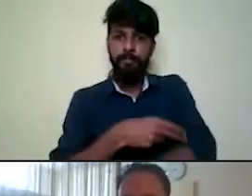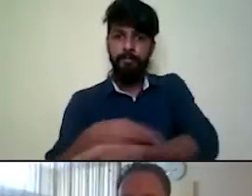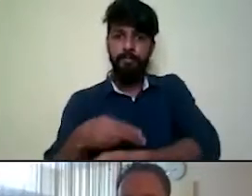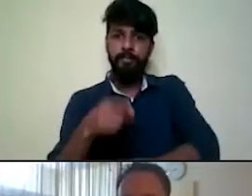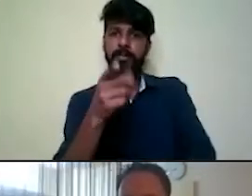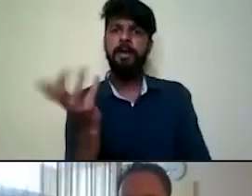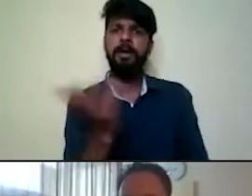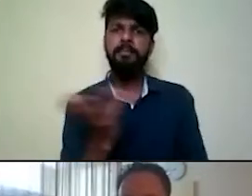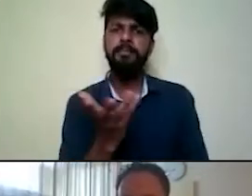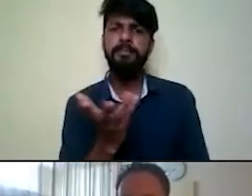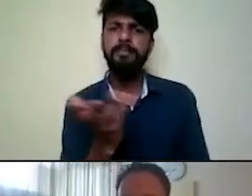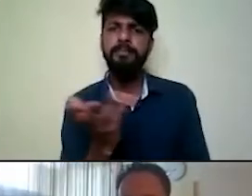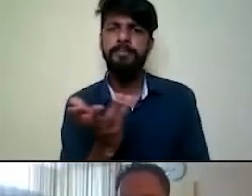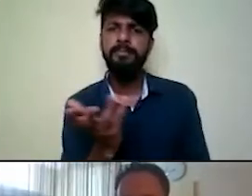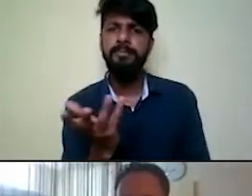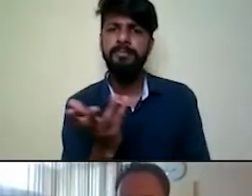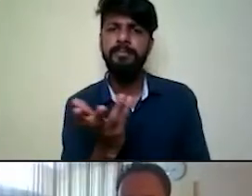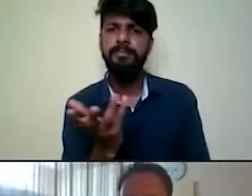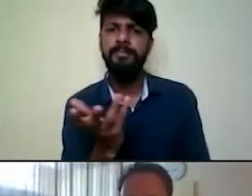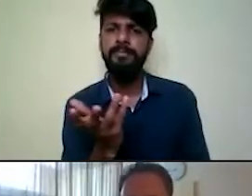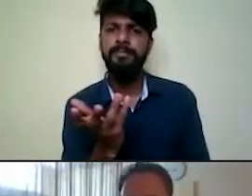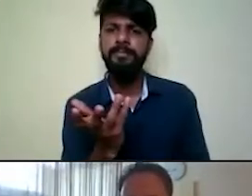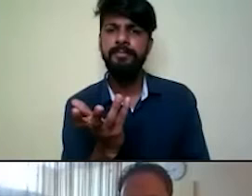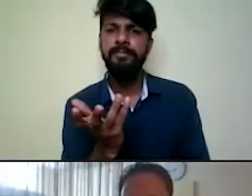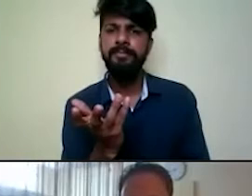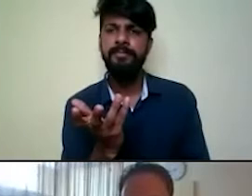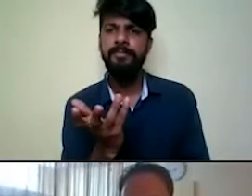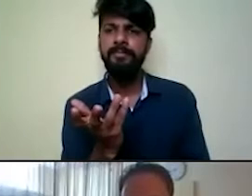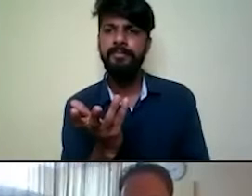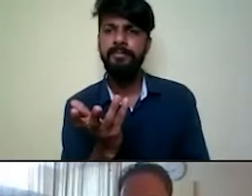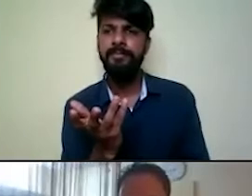Again, okay. Your name, what?